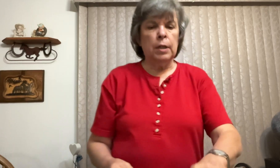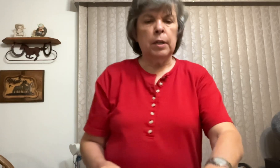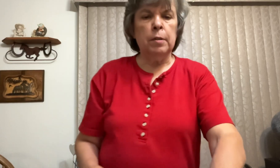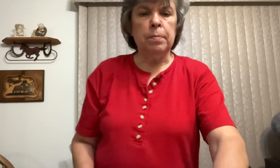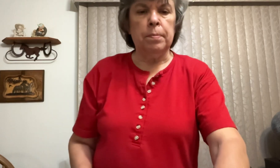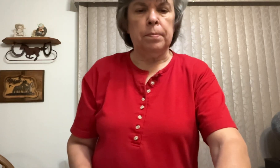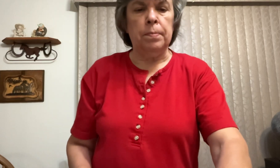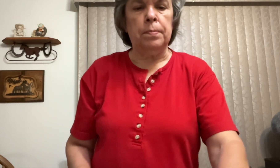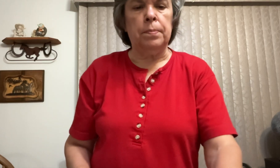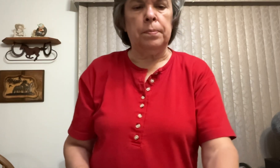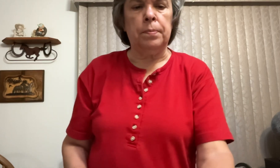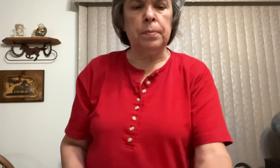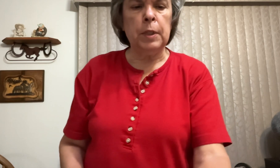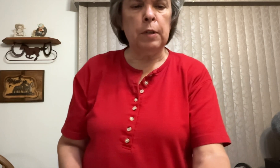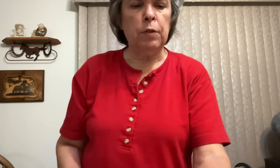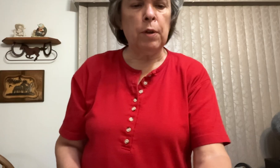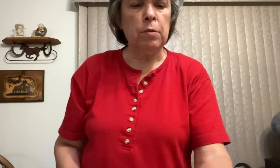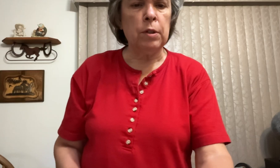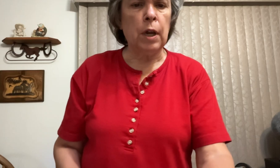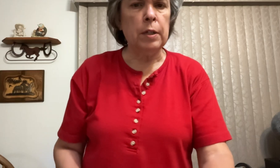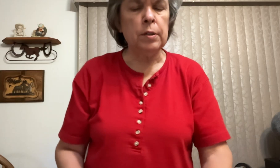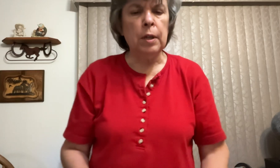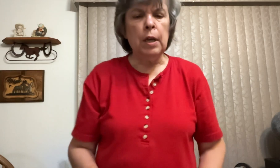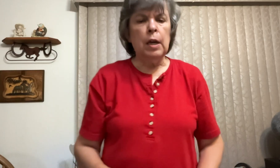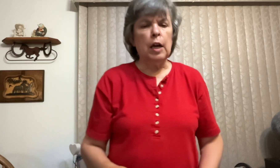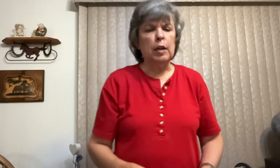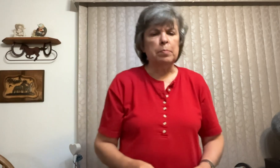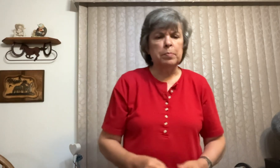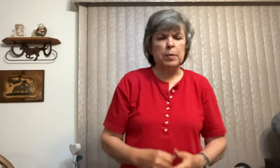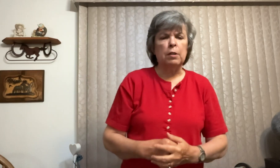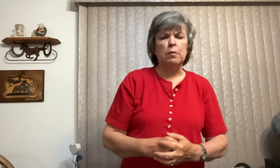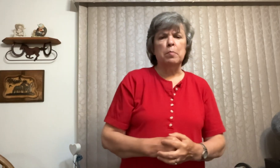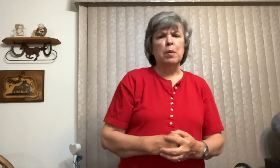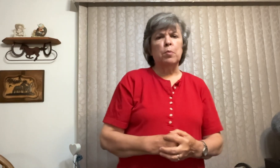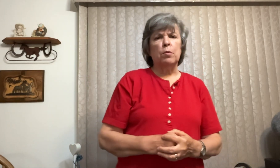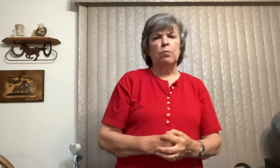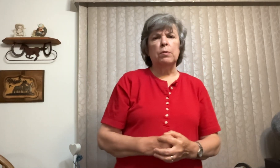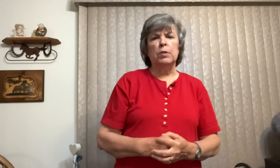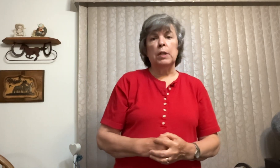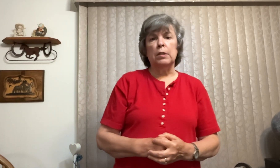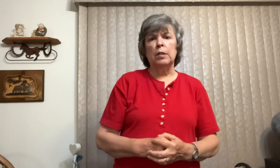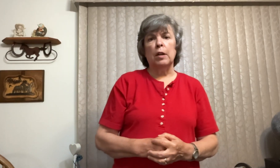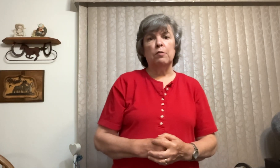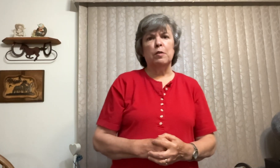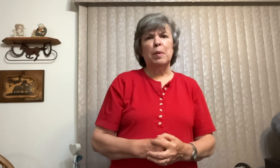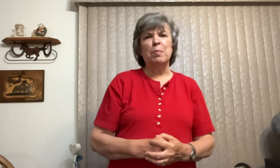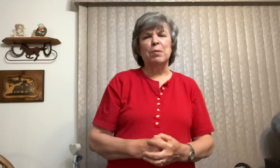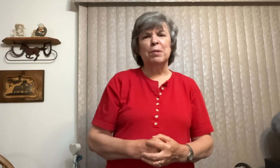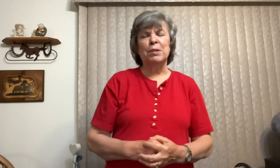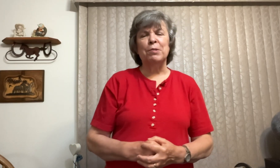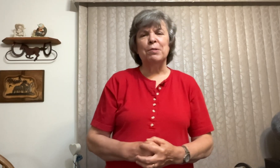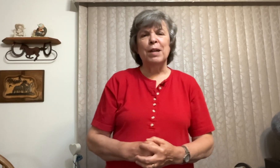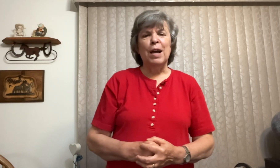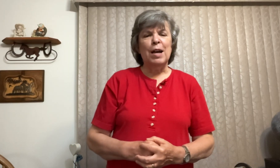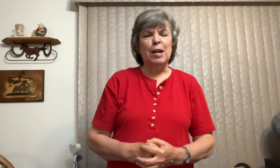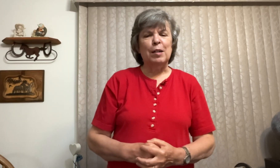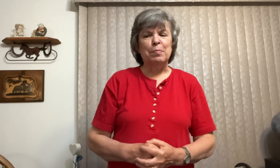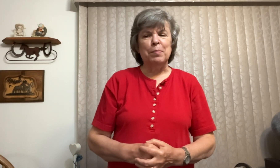Okay. And a few other signs. I don't remember if we've done the sign for remember. So um,